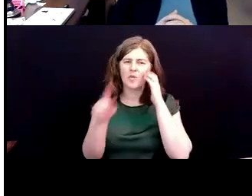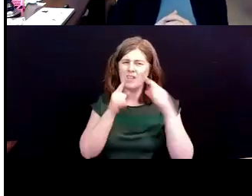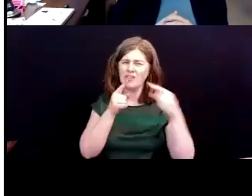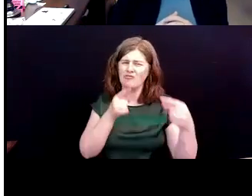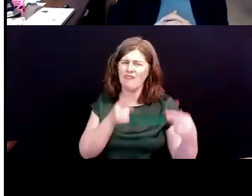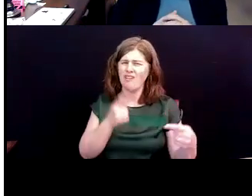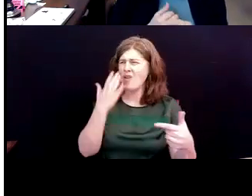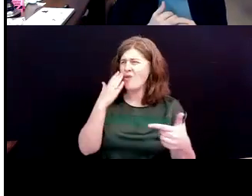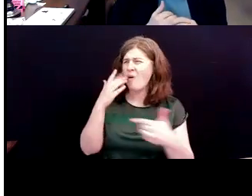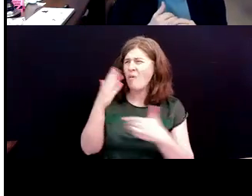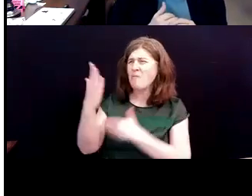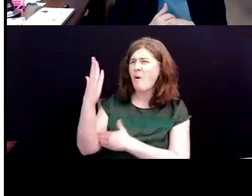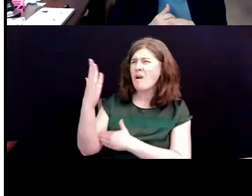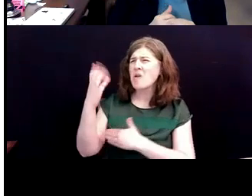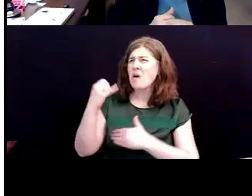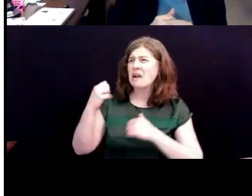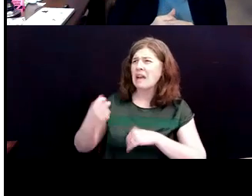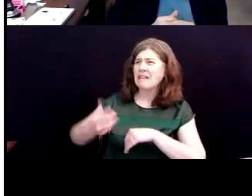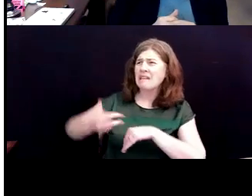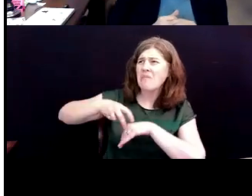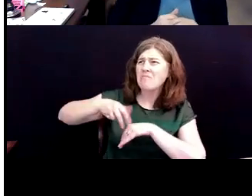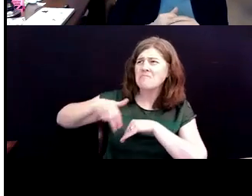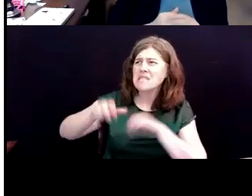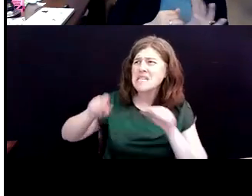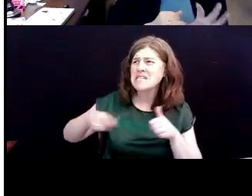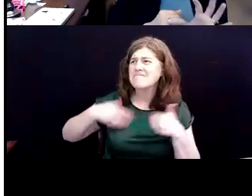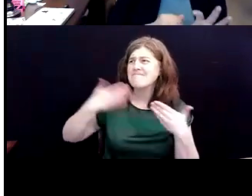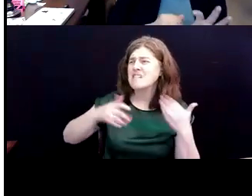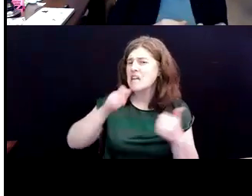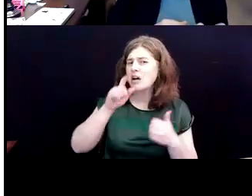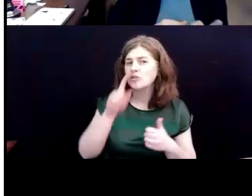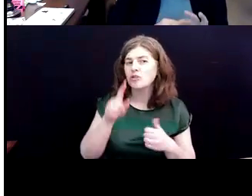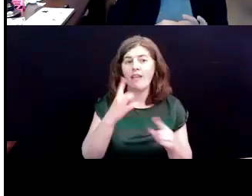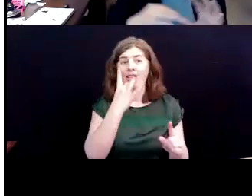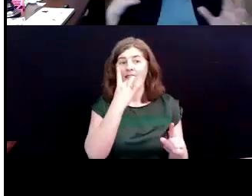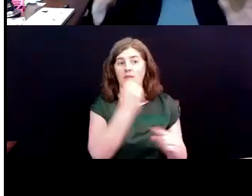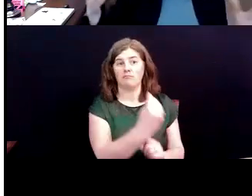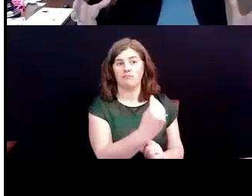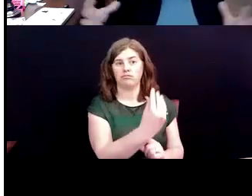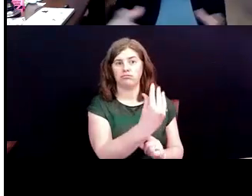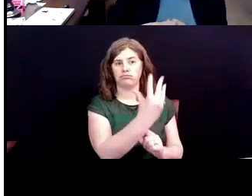it's morning yet or knowing if they can get up or not, this has been very effective. So